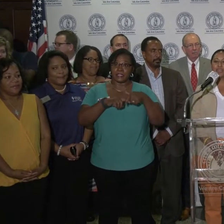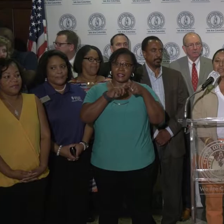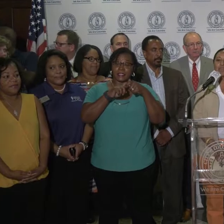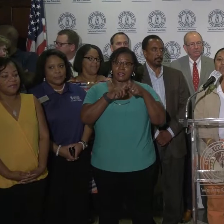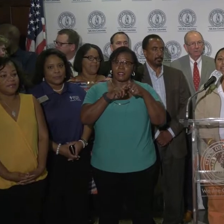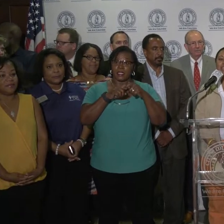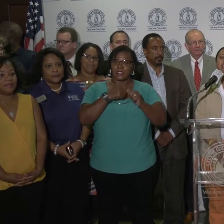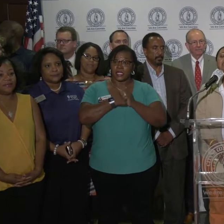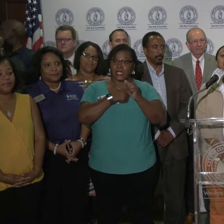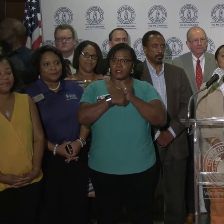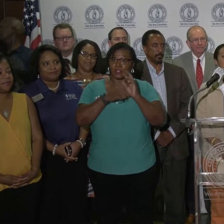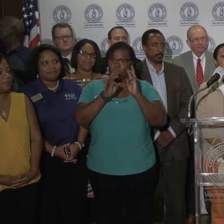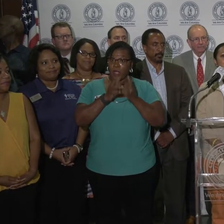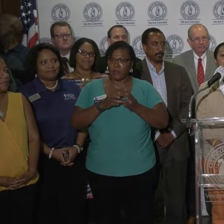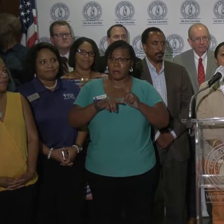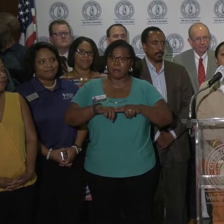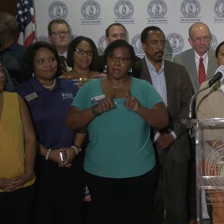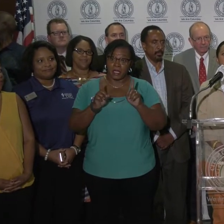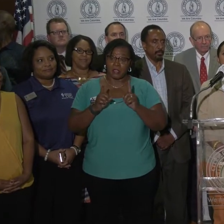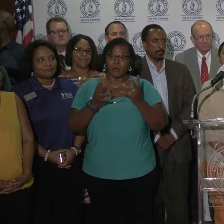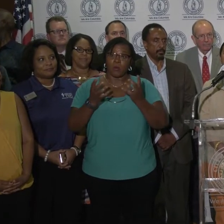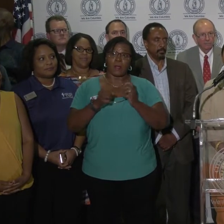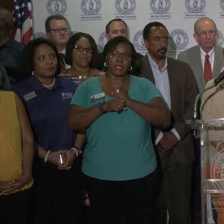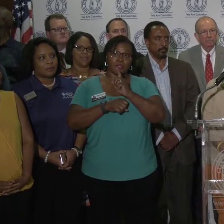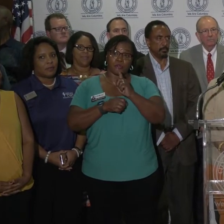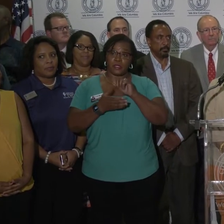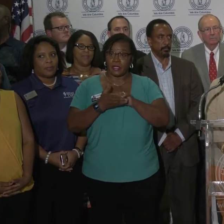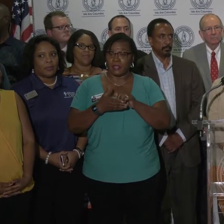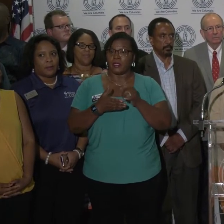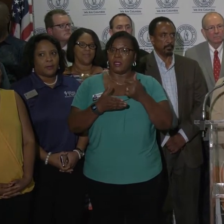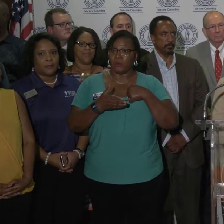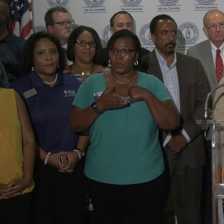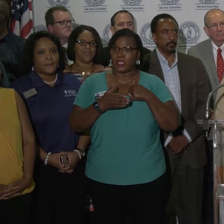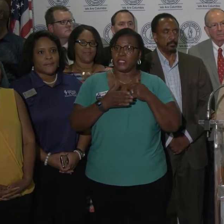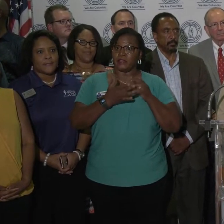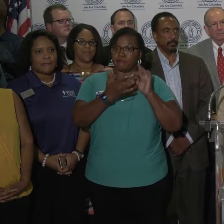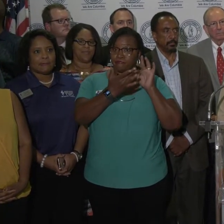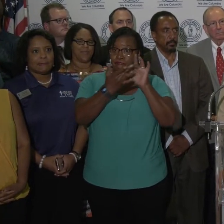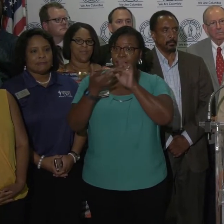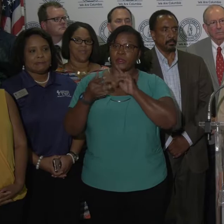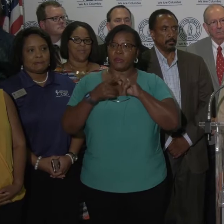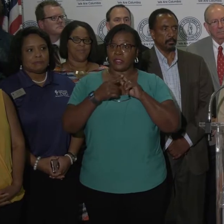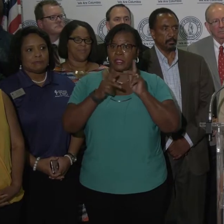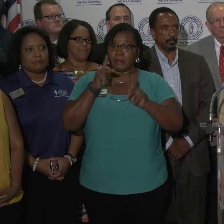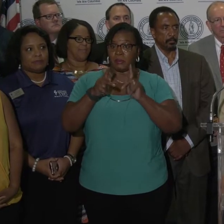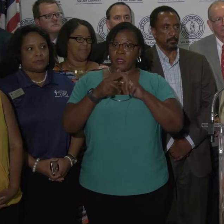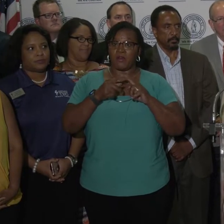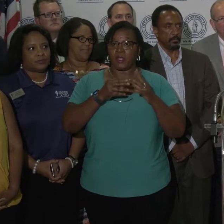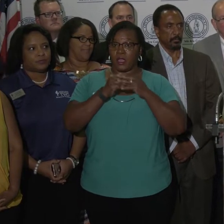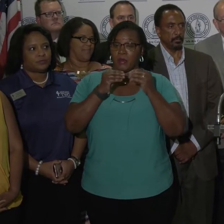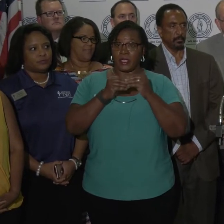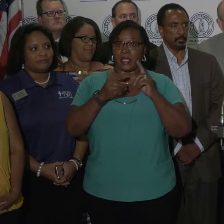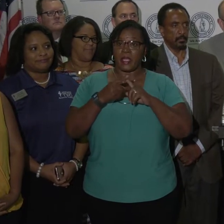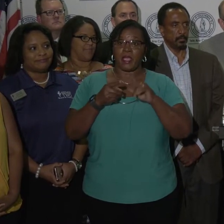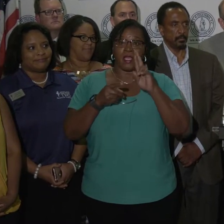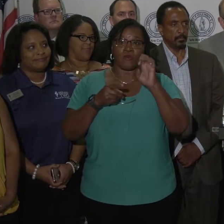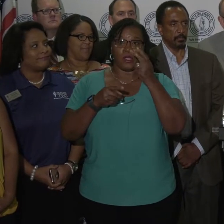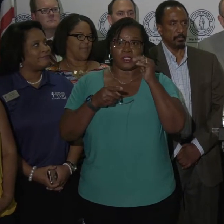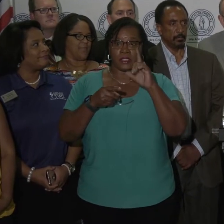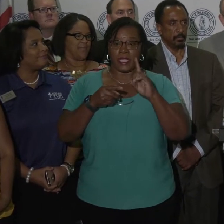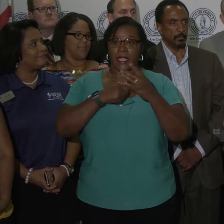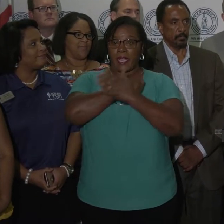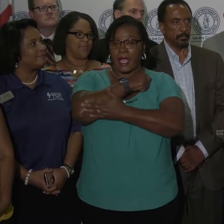threatening weather, but we wanted to make sure that we at least touch base with the citizens of Columbia and Richland County